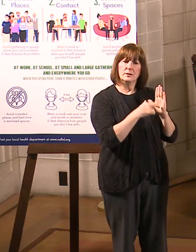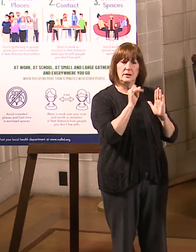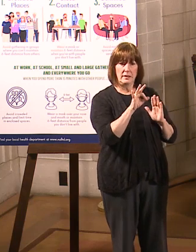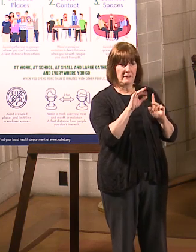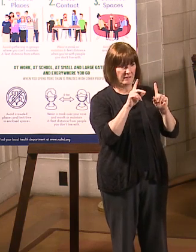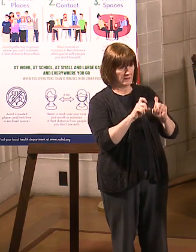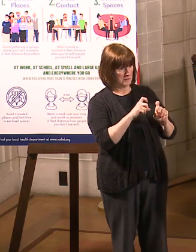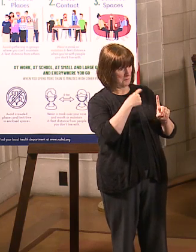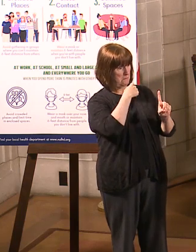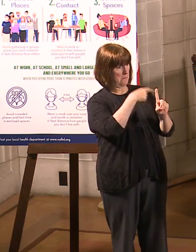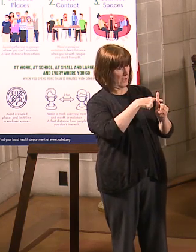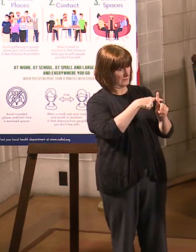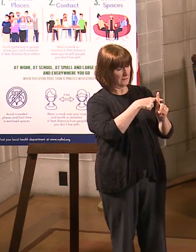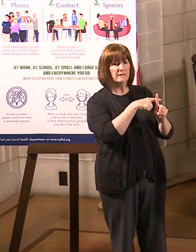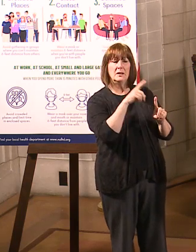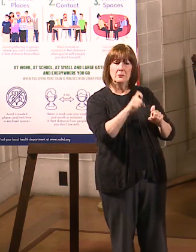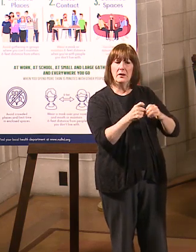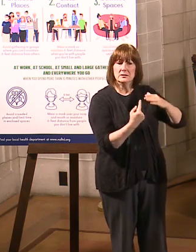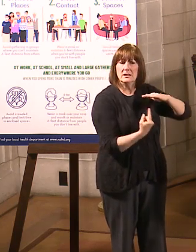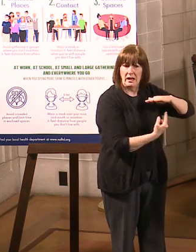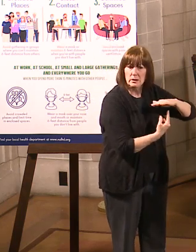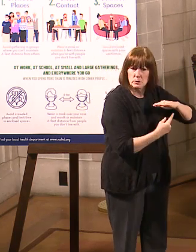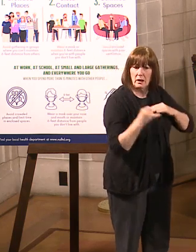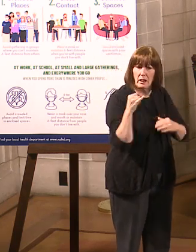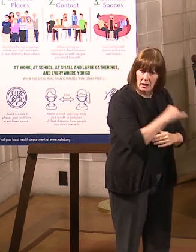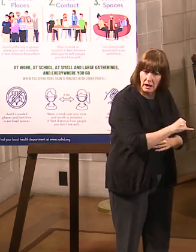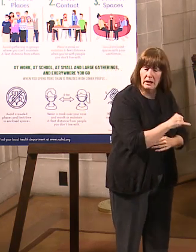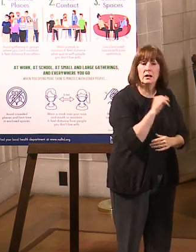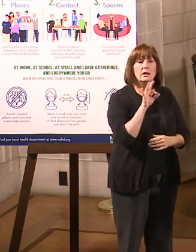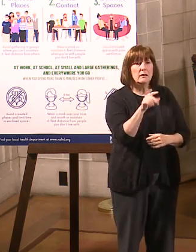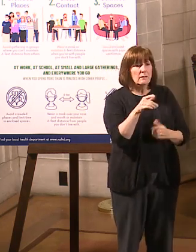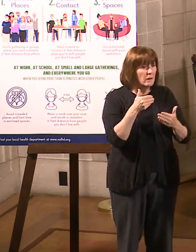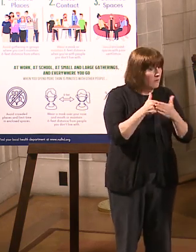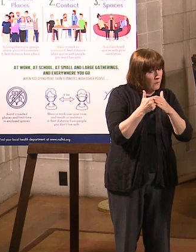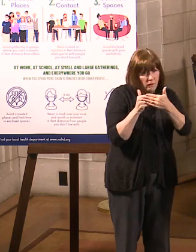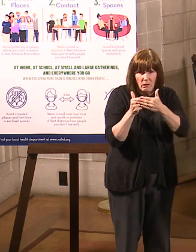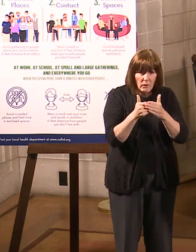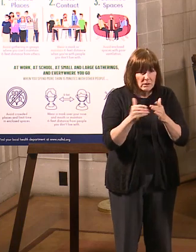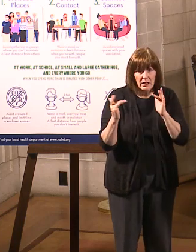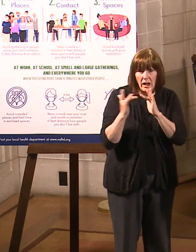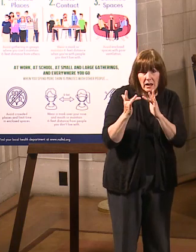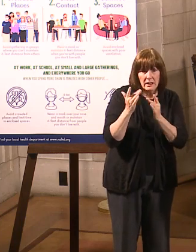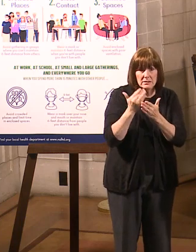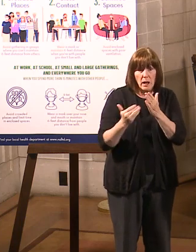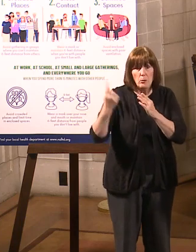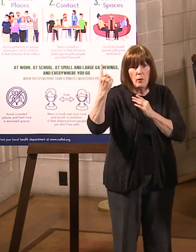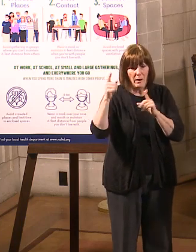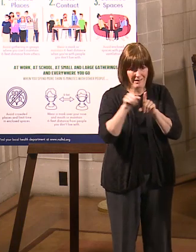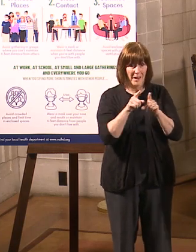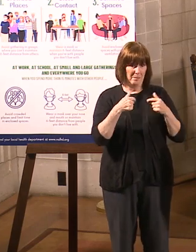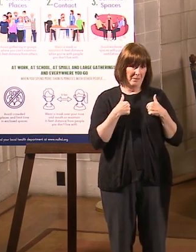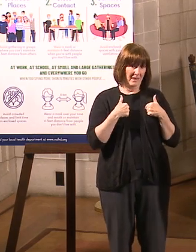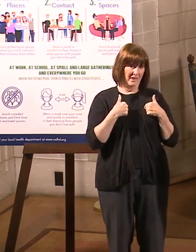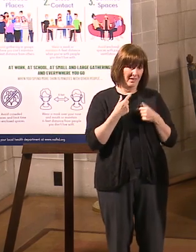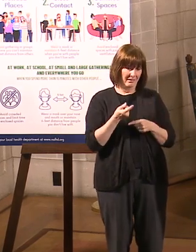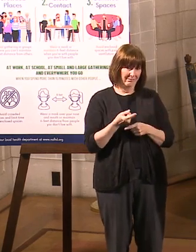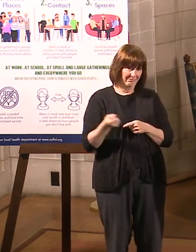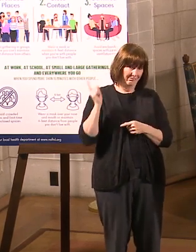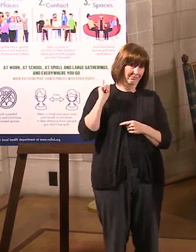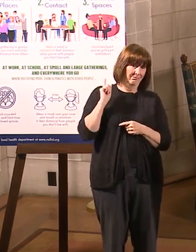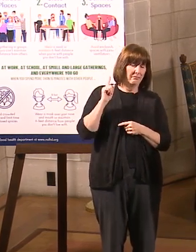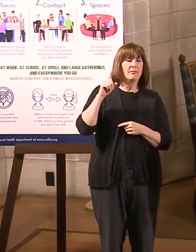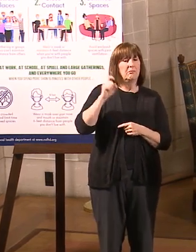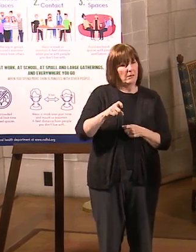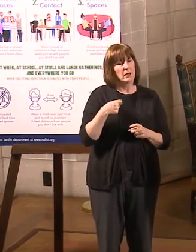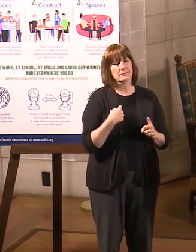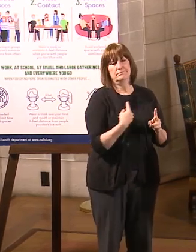tested positive, we need you to isolate. If you have a close contact, such as I had a week and a half ago, then you have to quarantine. And you cannot test